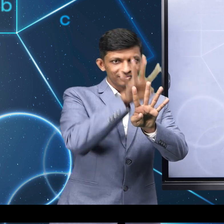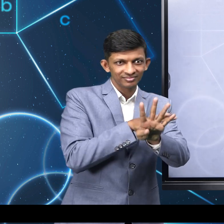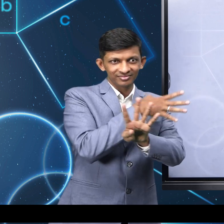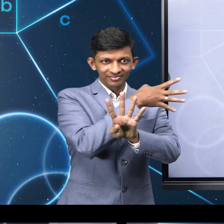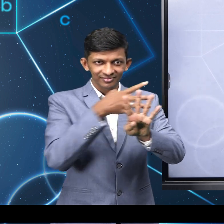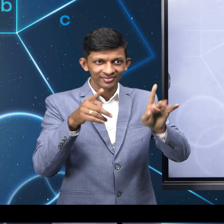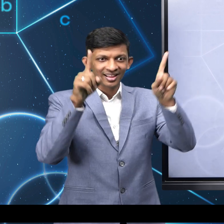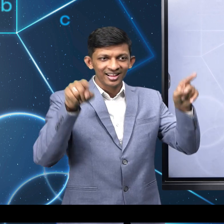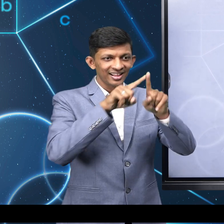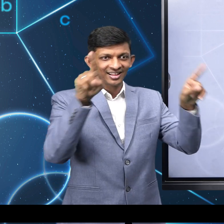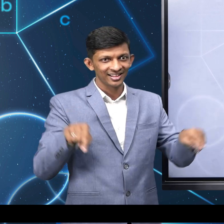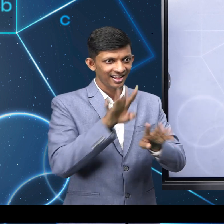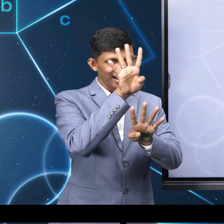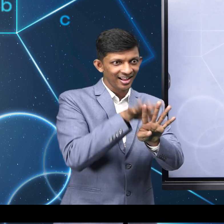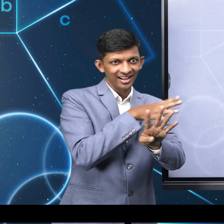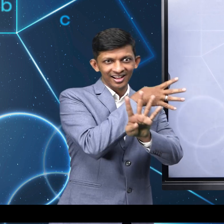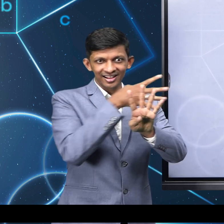oblique sketch,